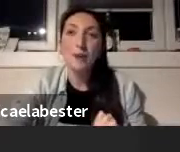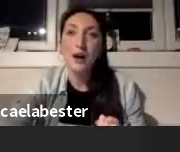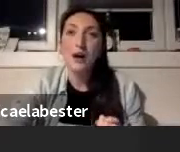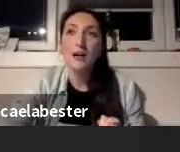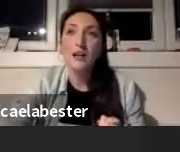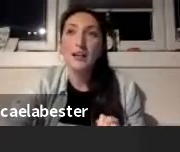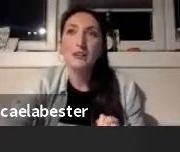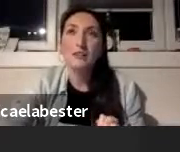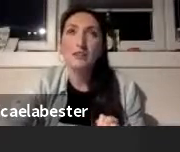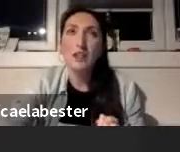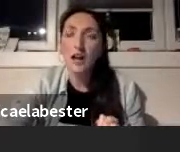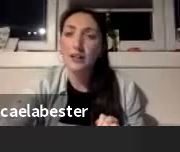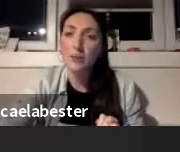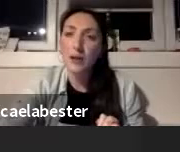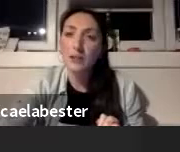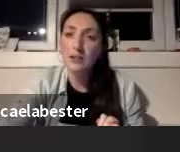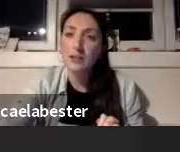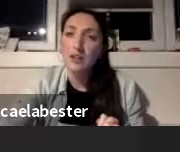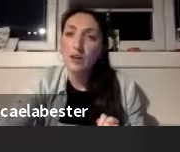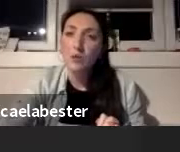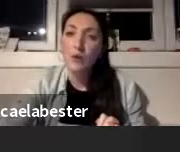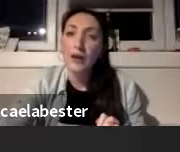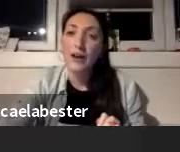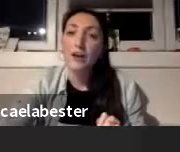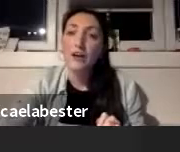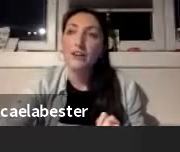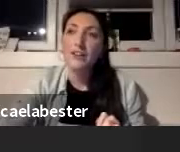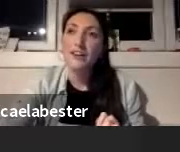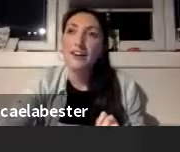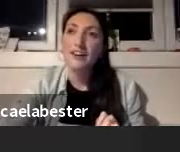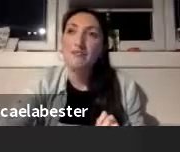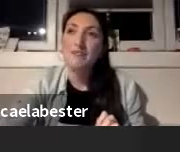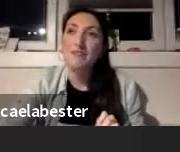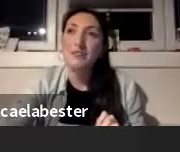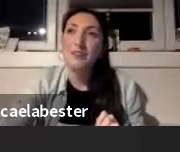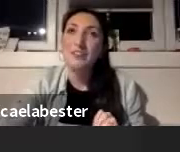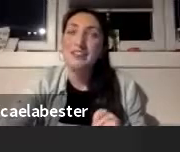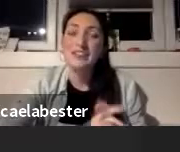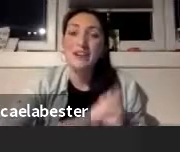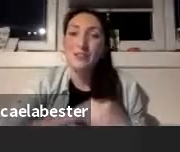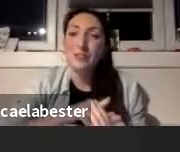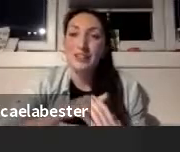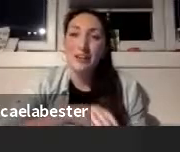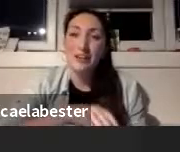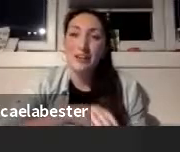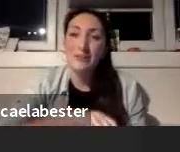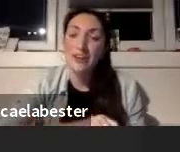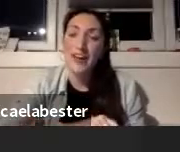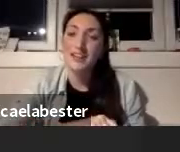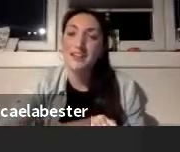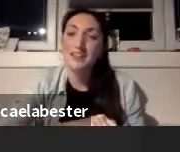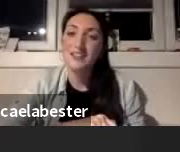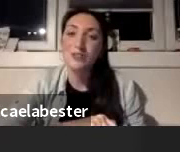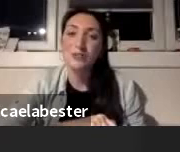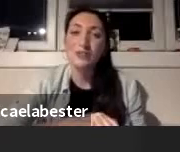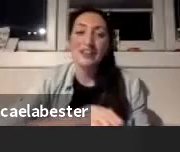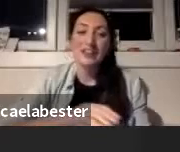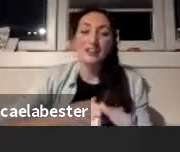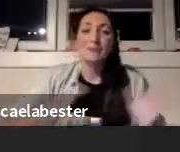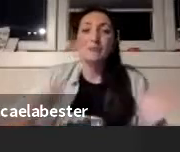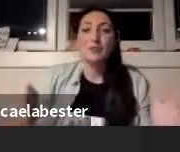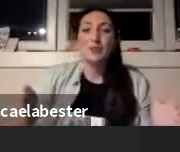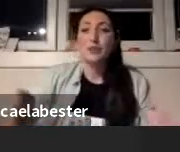deaf bar in Clerkenwell where the staff is all deaf, and